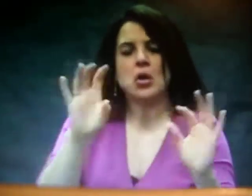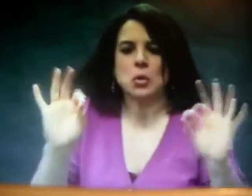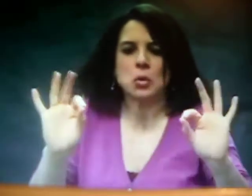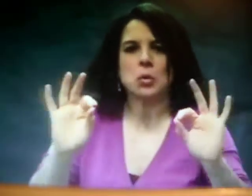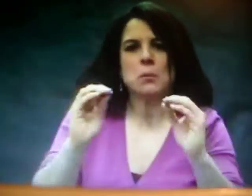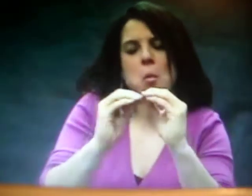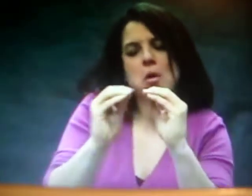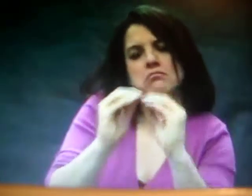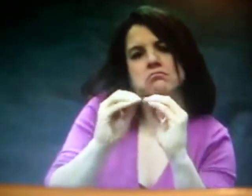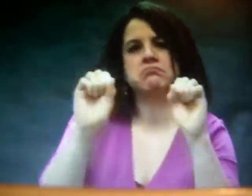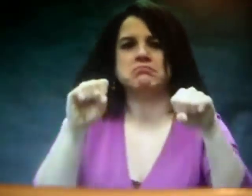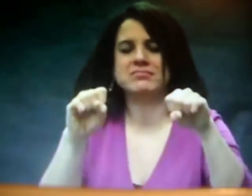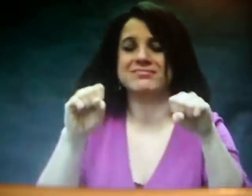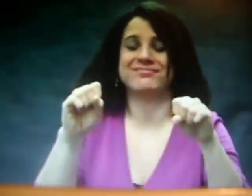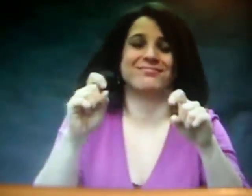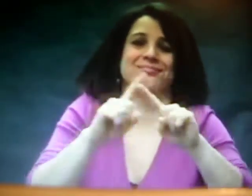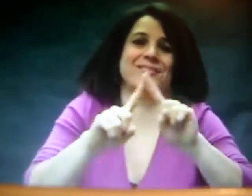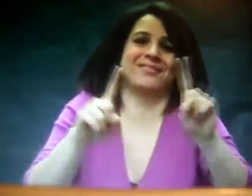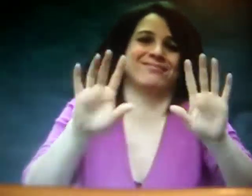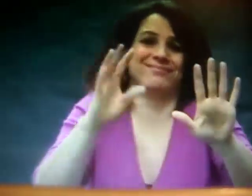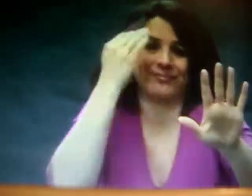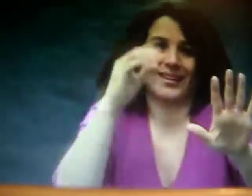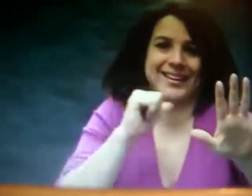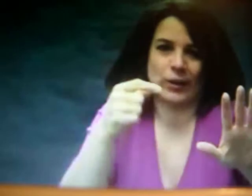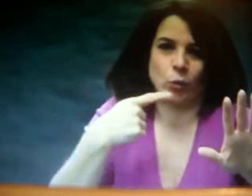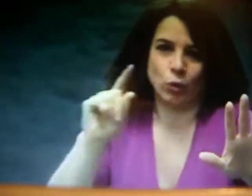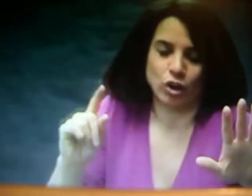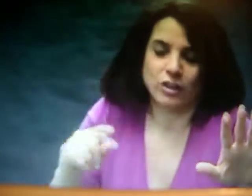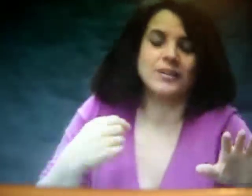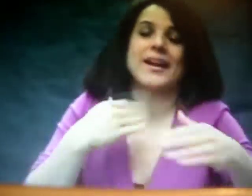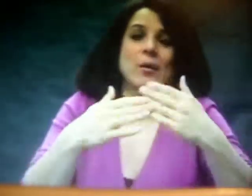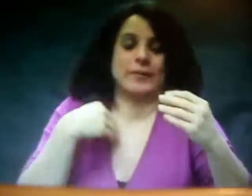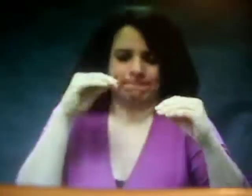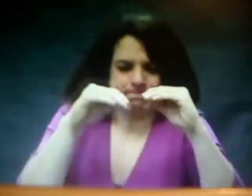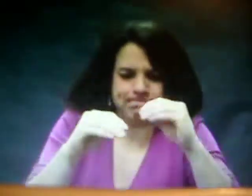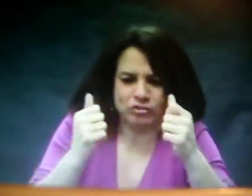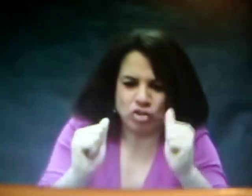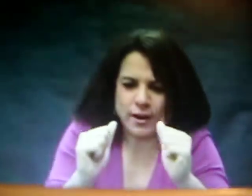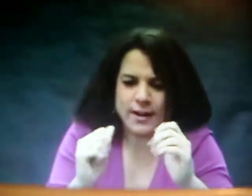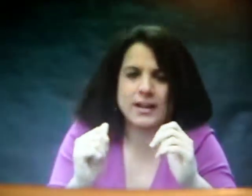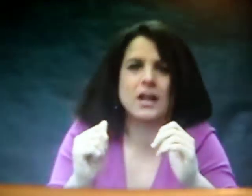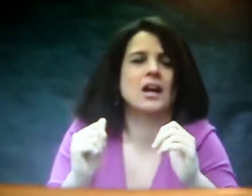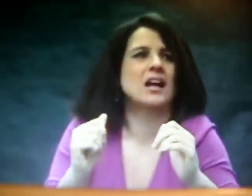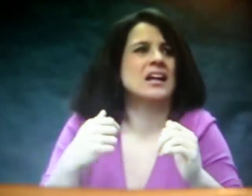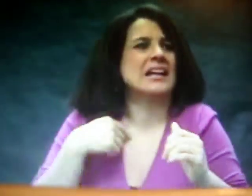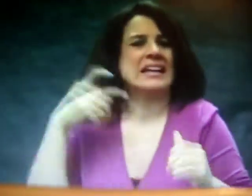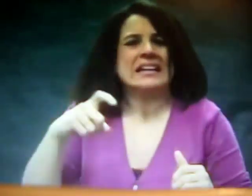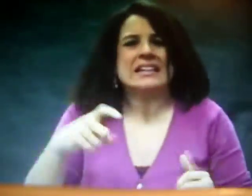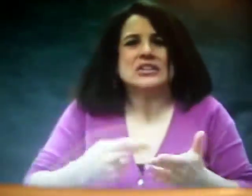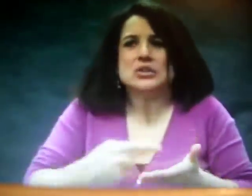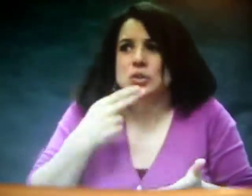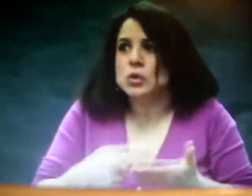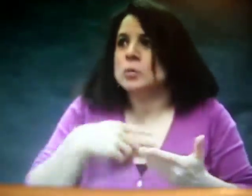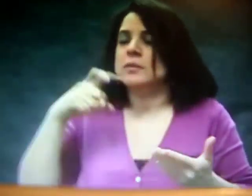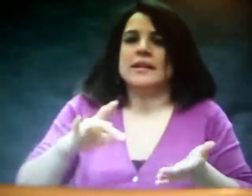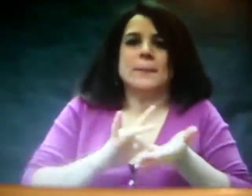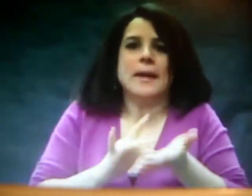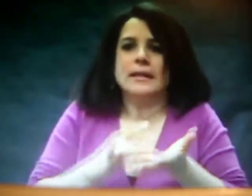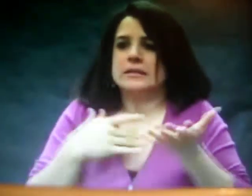glue. The glue that is easier to fix. But it didn't really work. So I tried. But I really needed